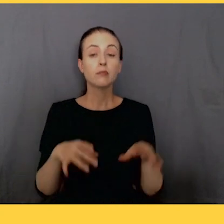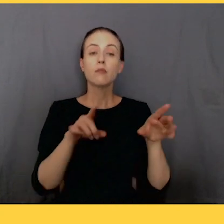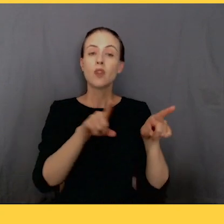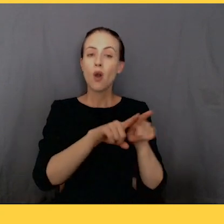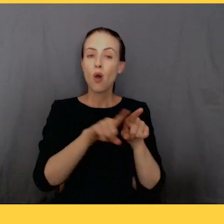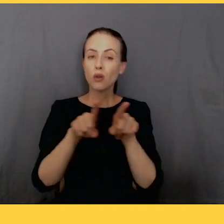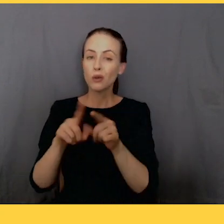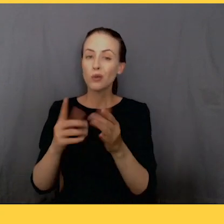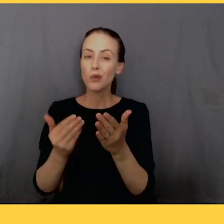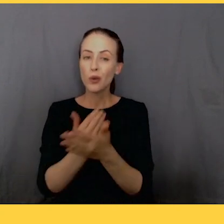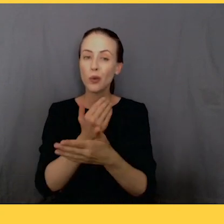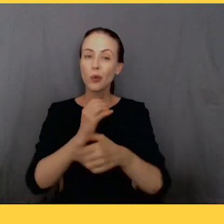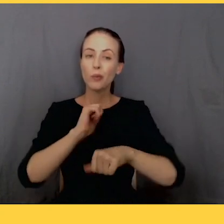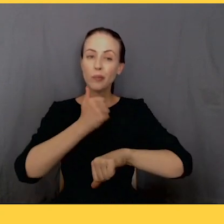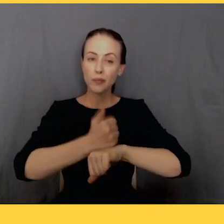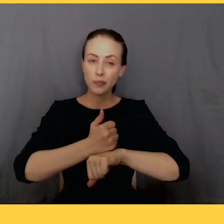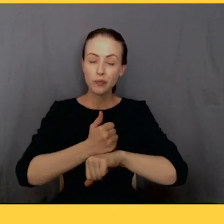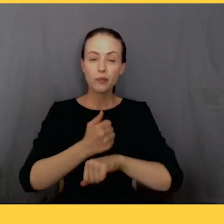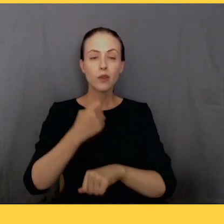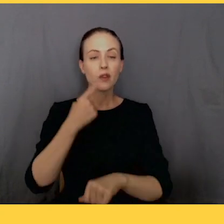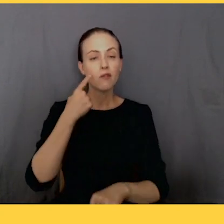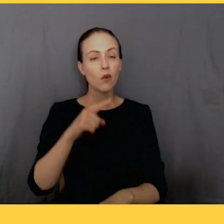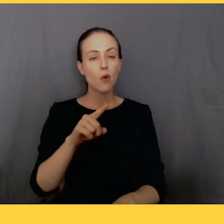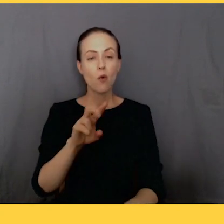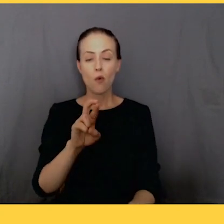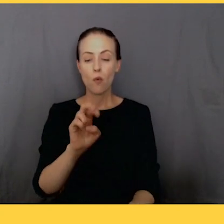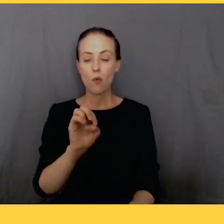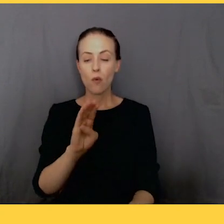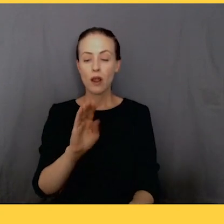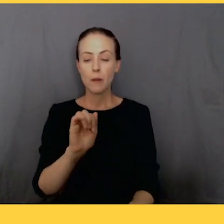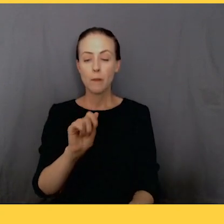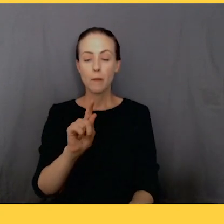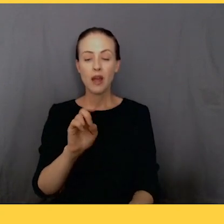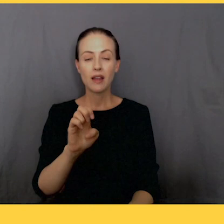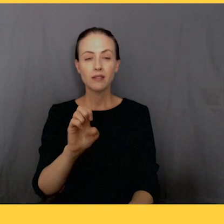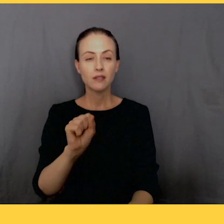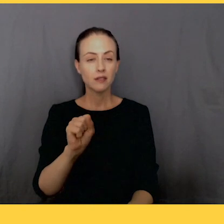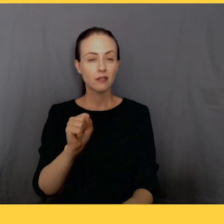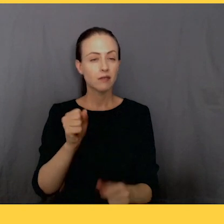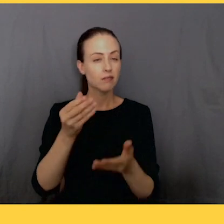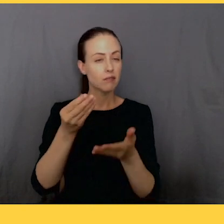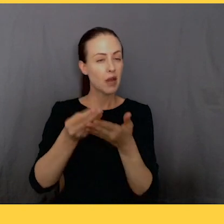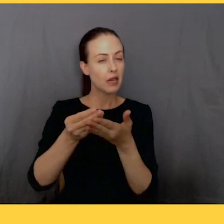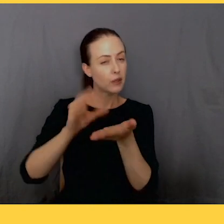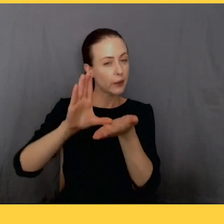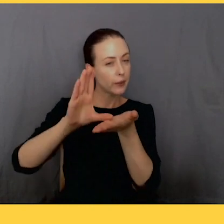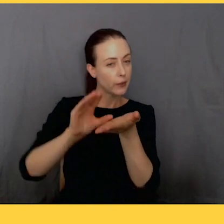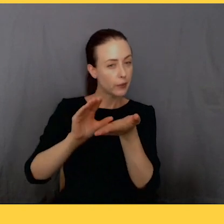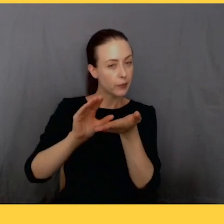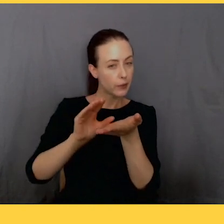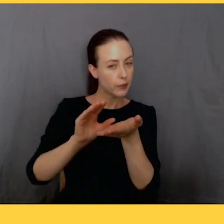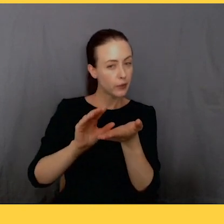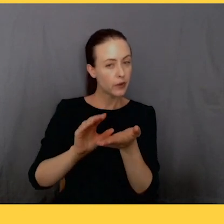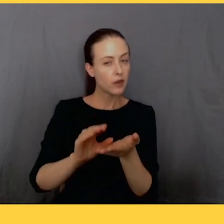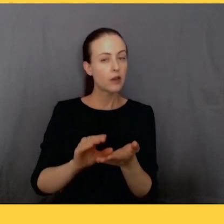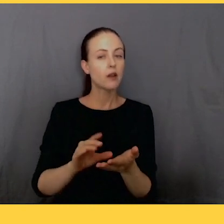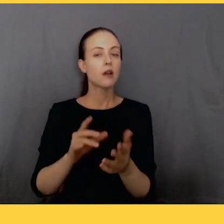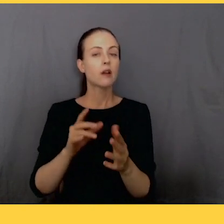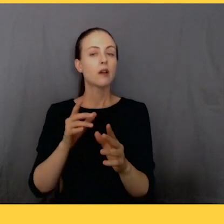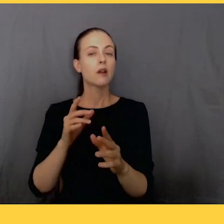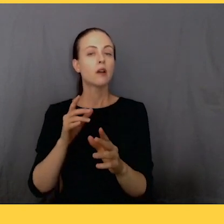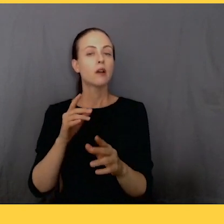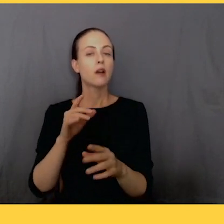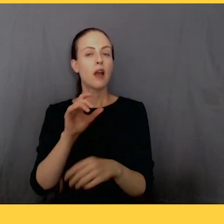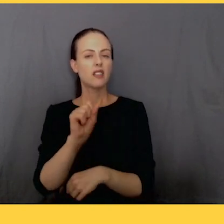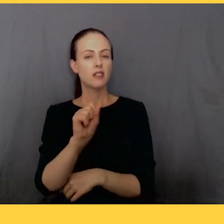programs. One is called the Self-Generation Incentive Program. It goes by the acronym of SGIP, and that provides